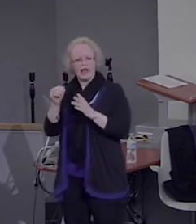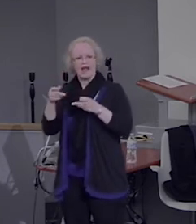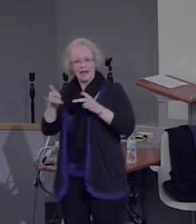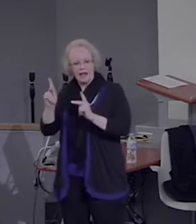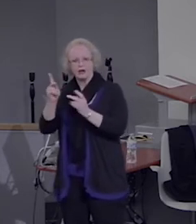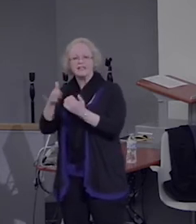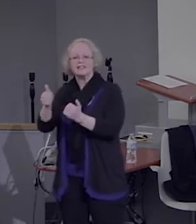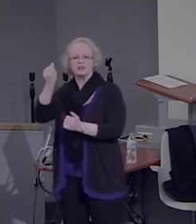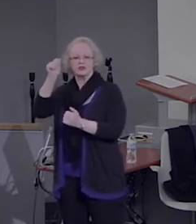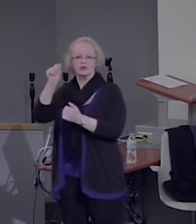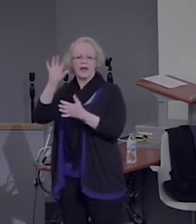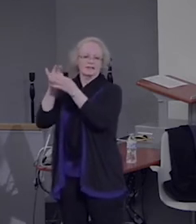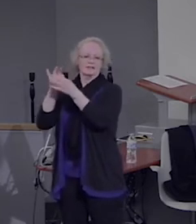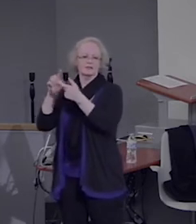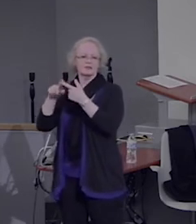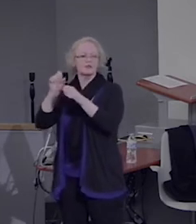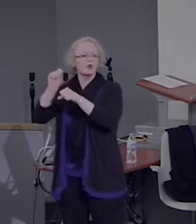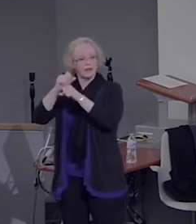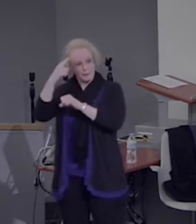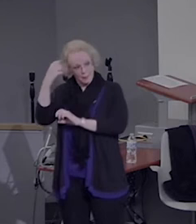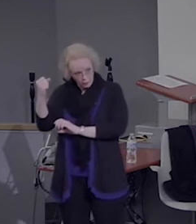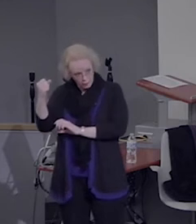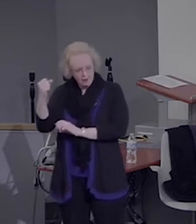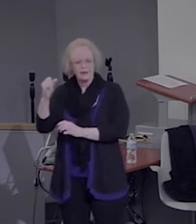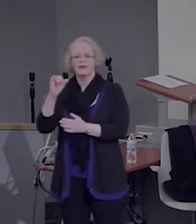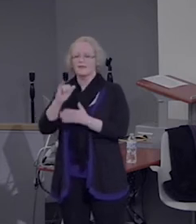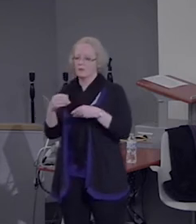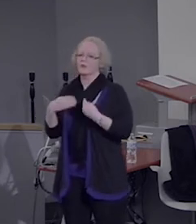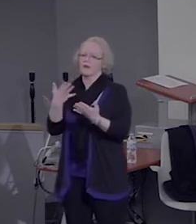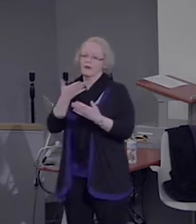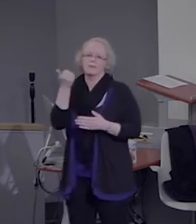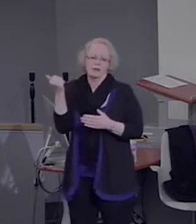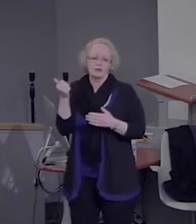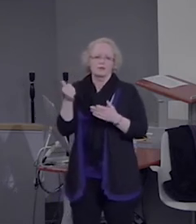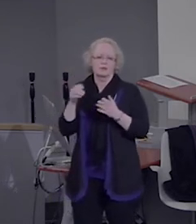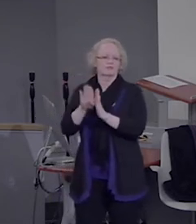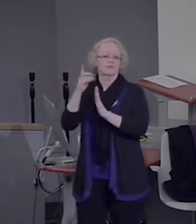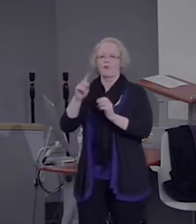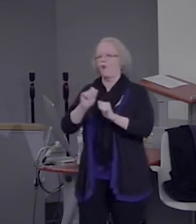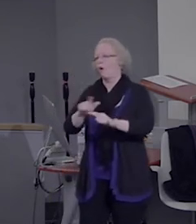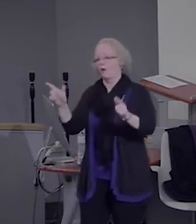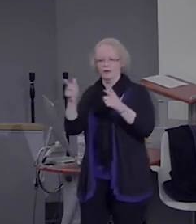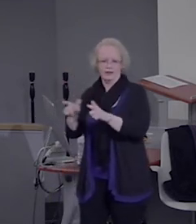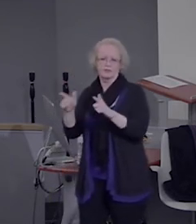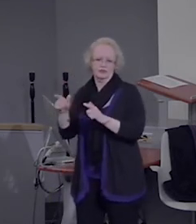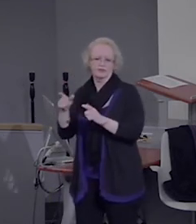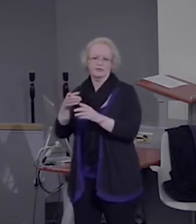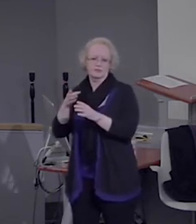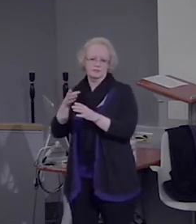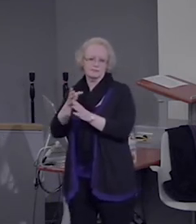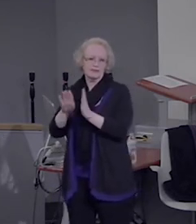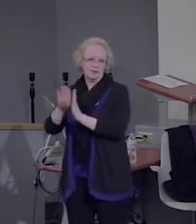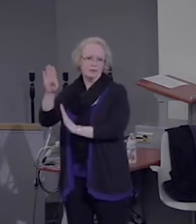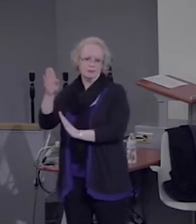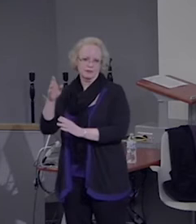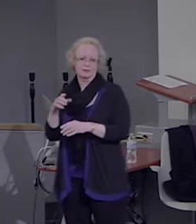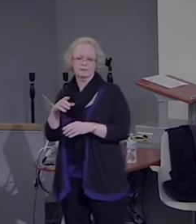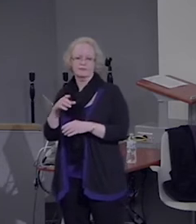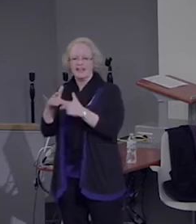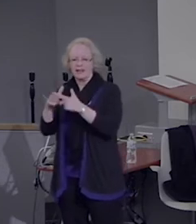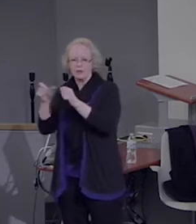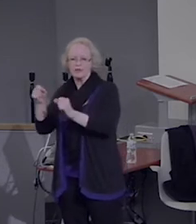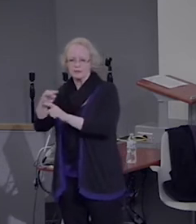memory and providing providing providing advantage for overall development particularly in the linguistic domain we also think that